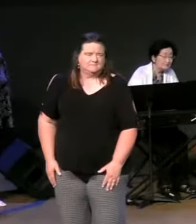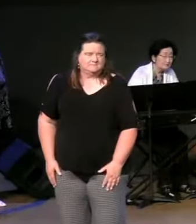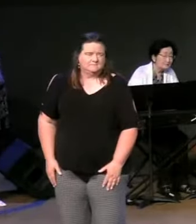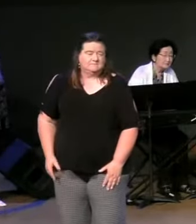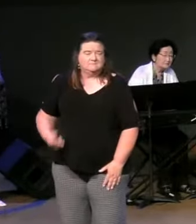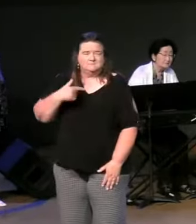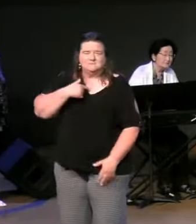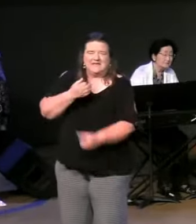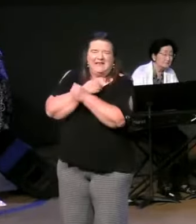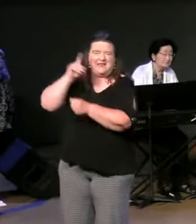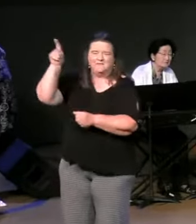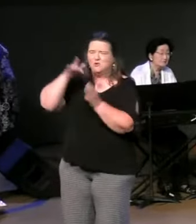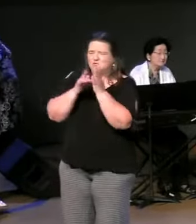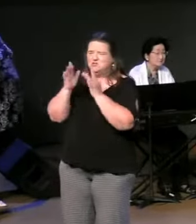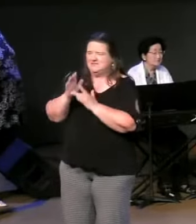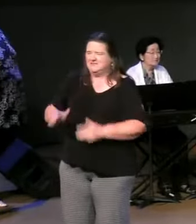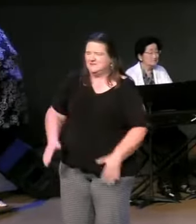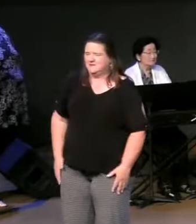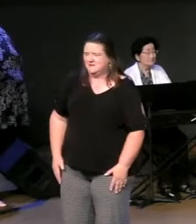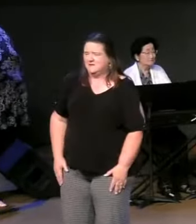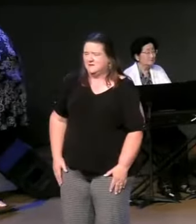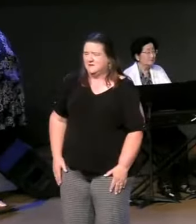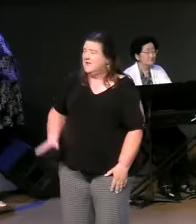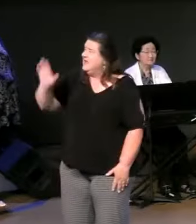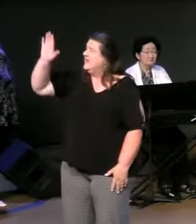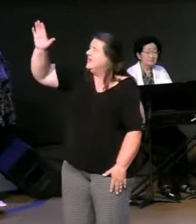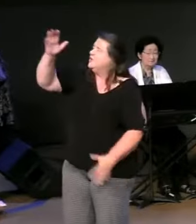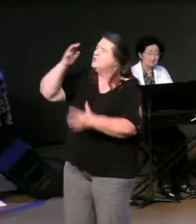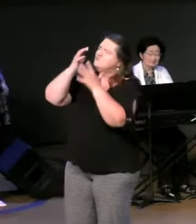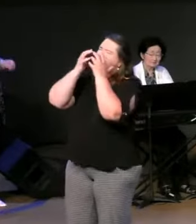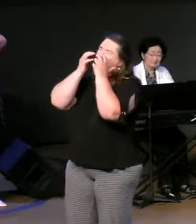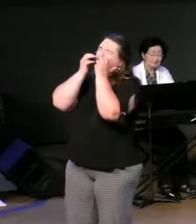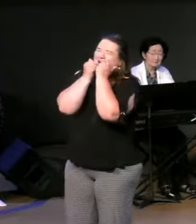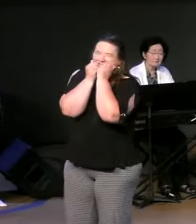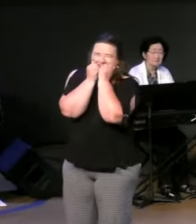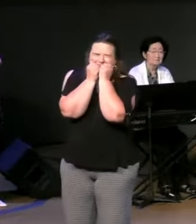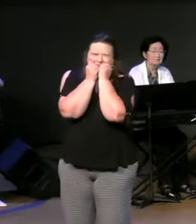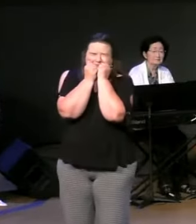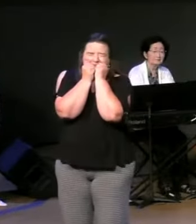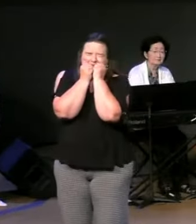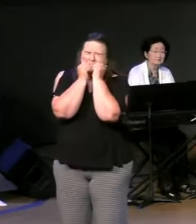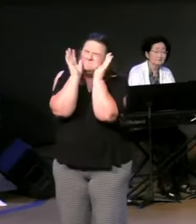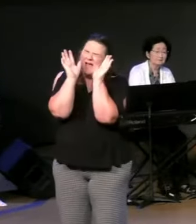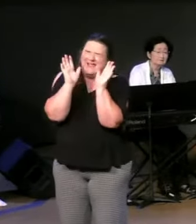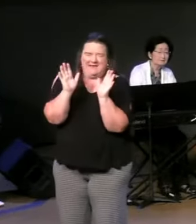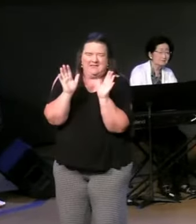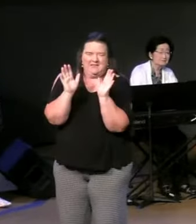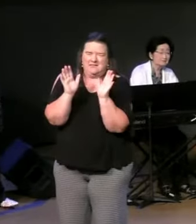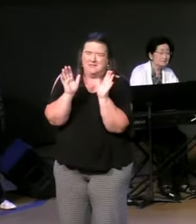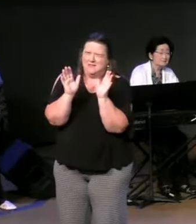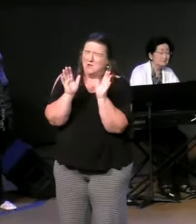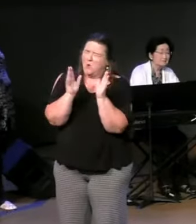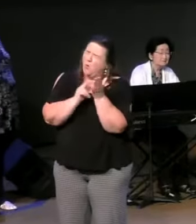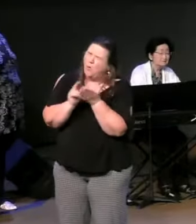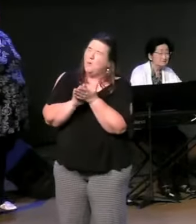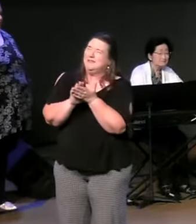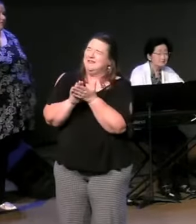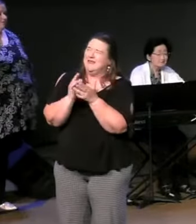I love you, Jesus. In your precious, in your mighty, in your holy